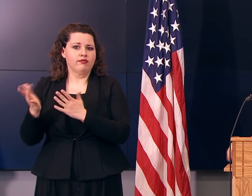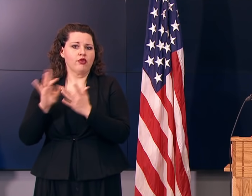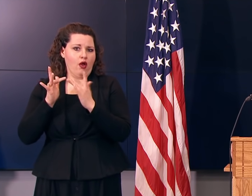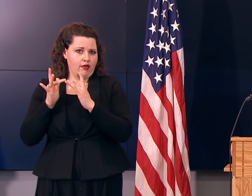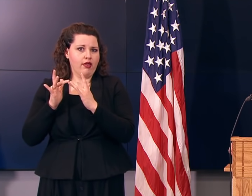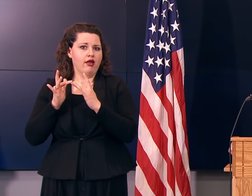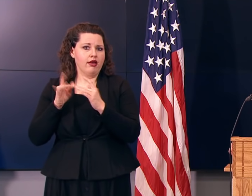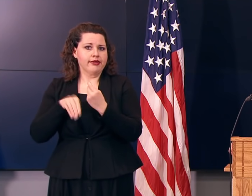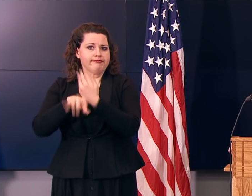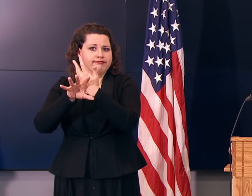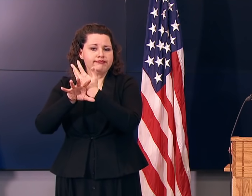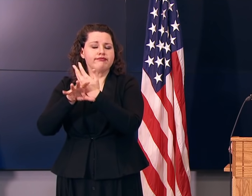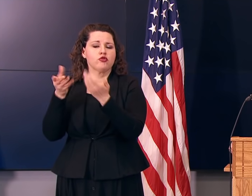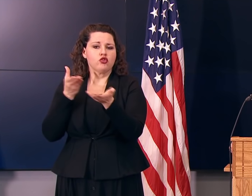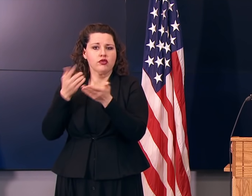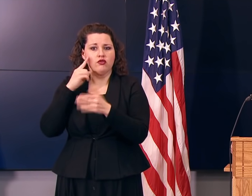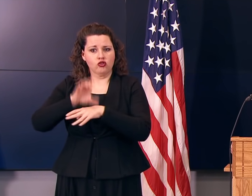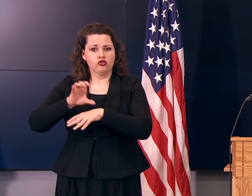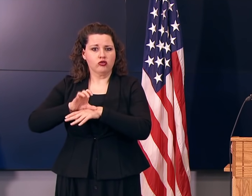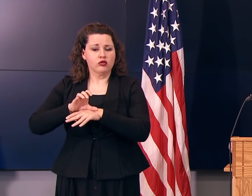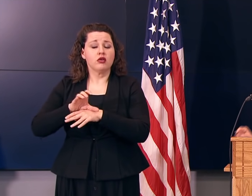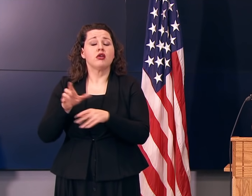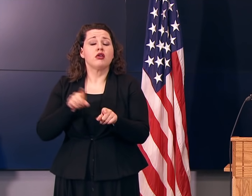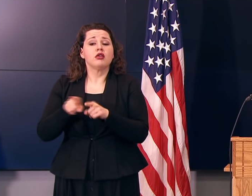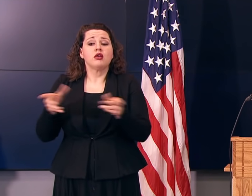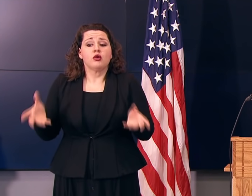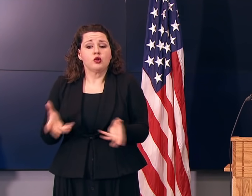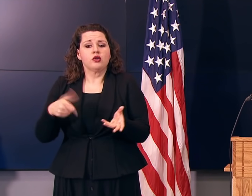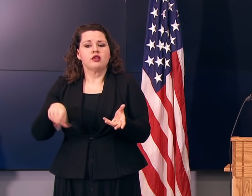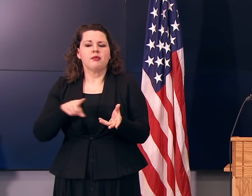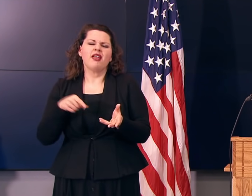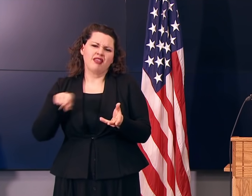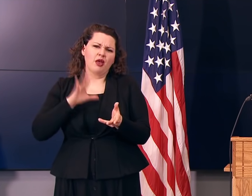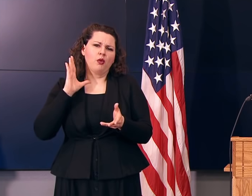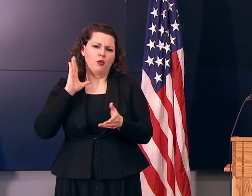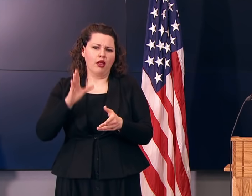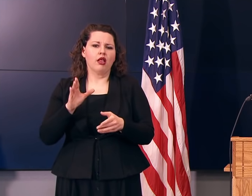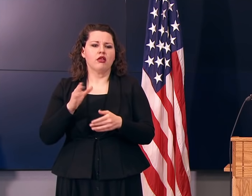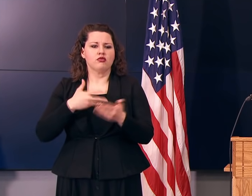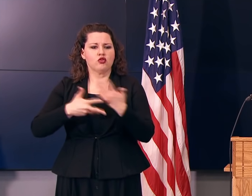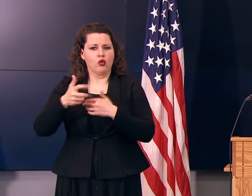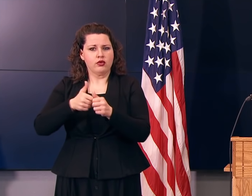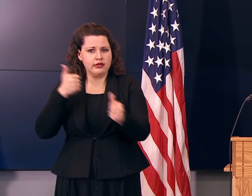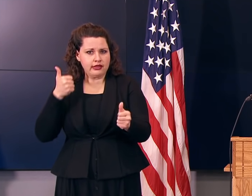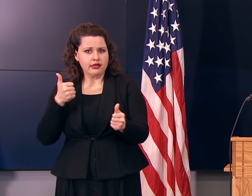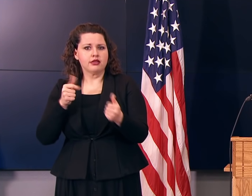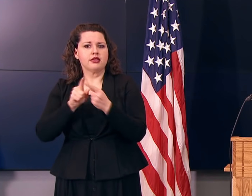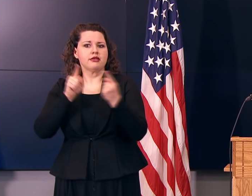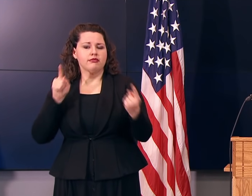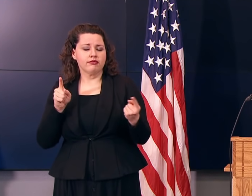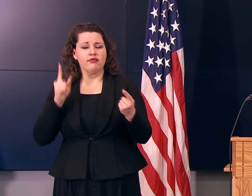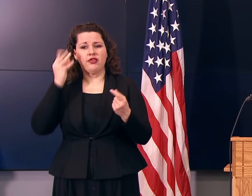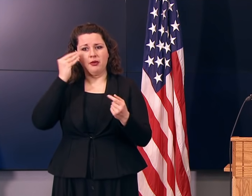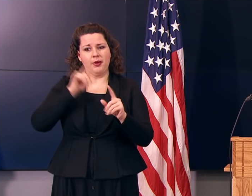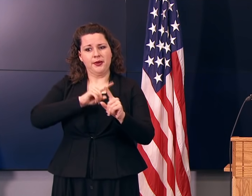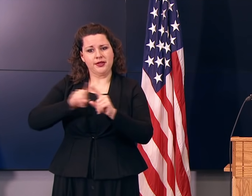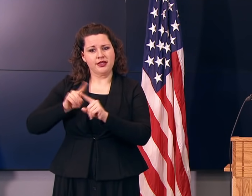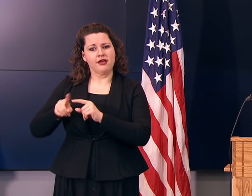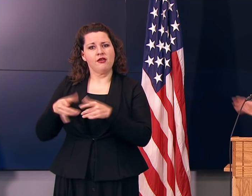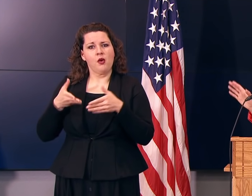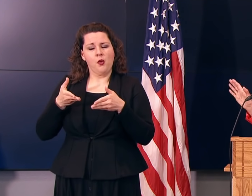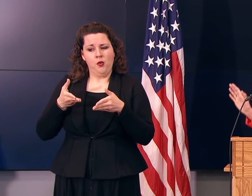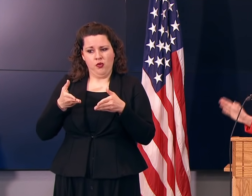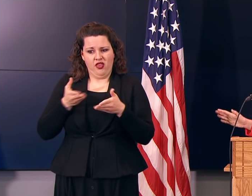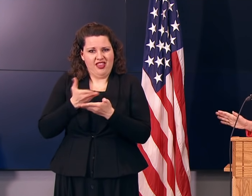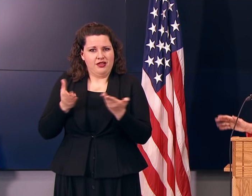the online services for church. We're also encouraging them to practice, and they will, to practice social distancing, to think about different measures that they can put